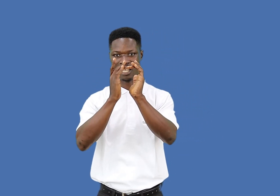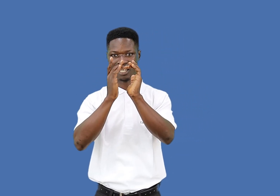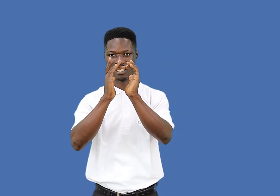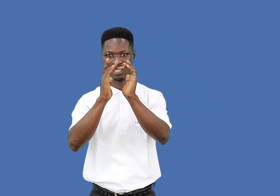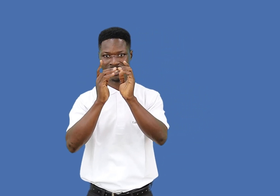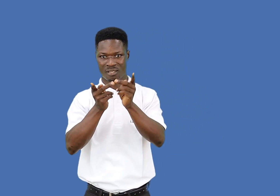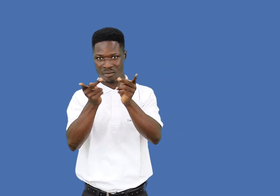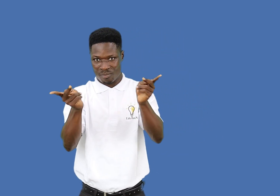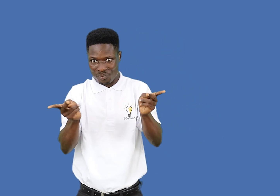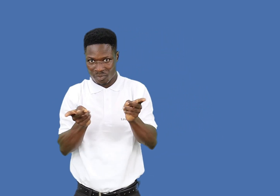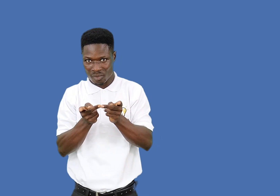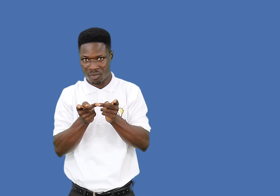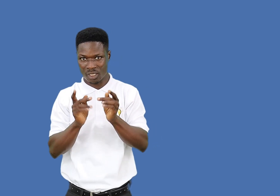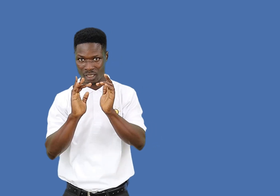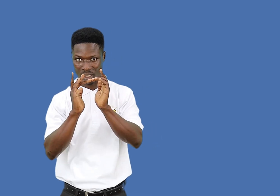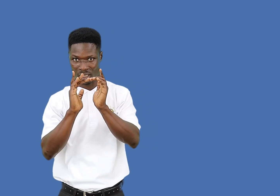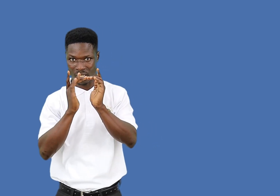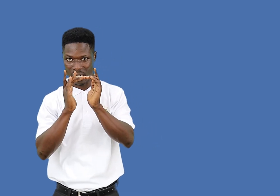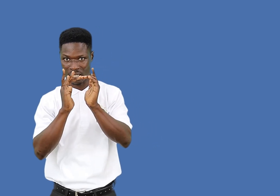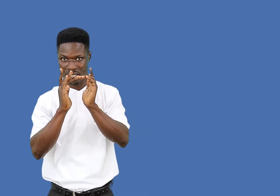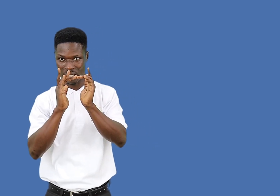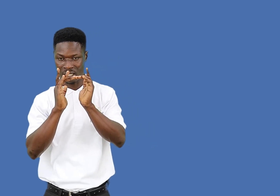is the network